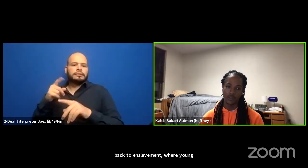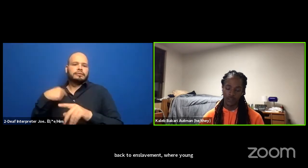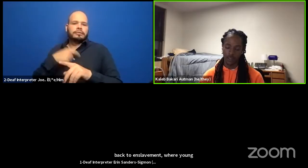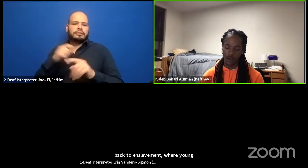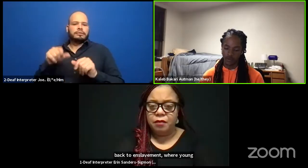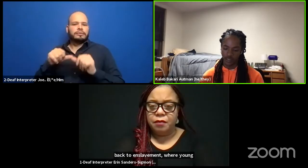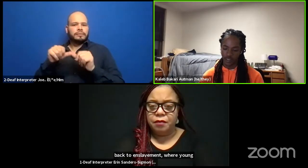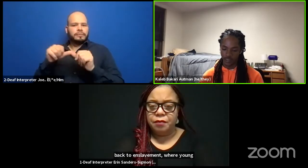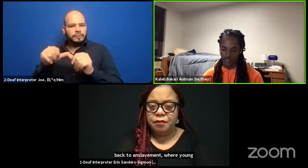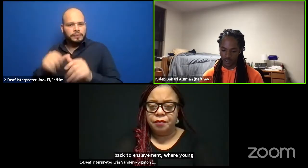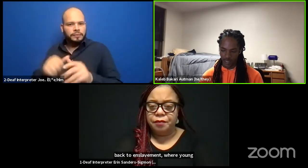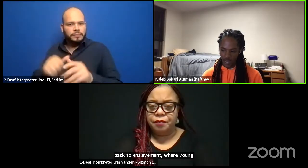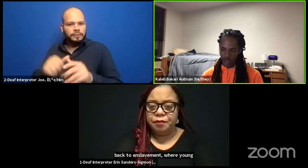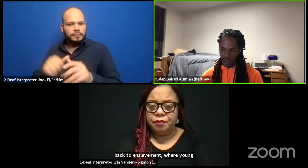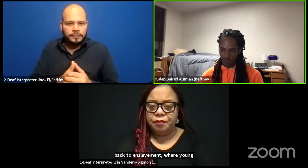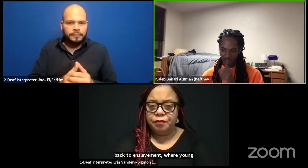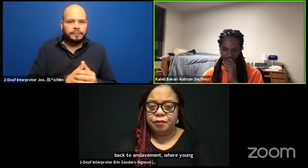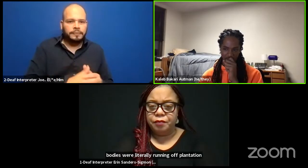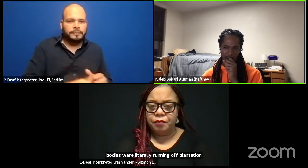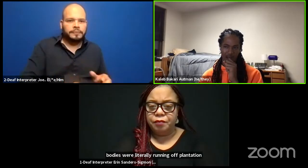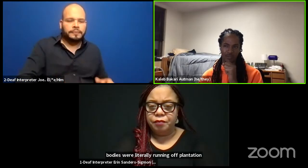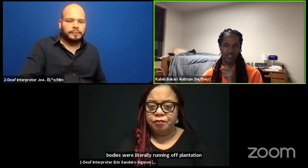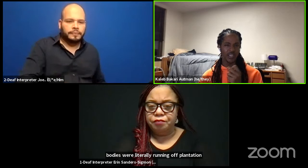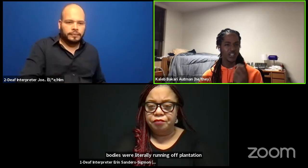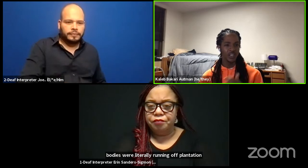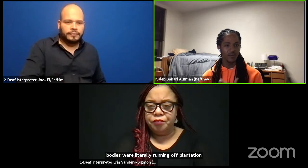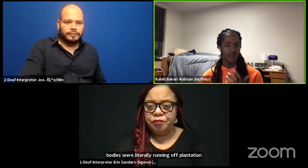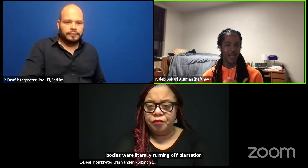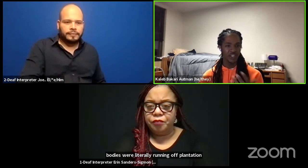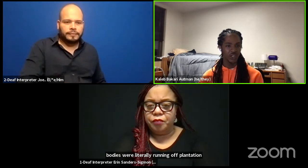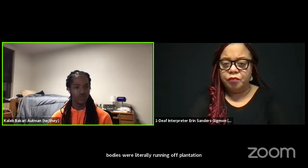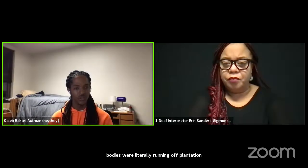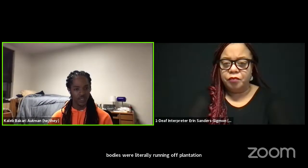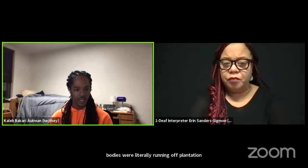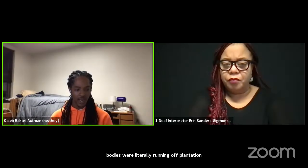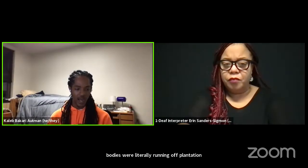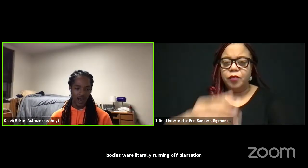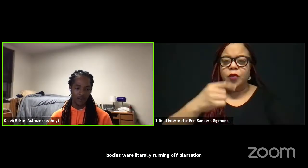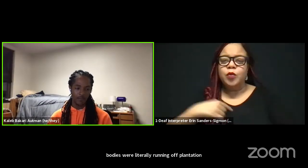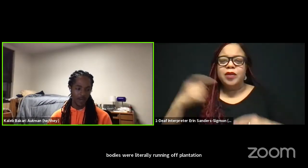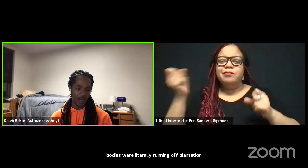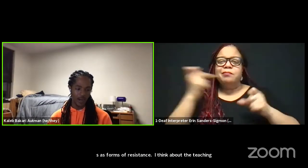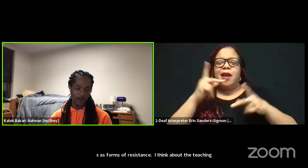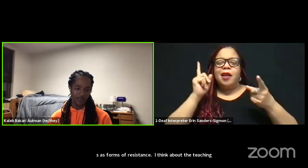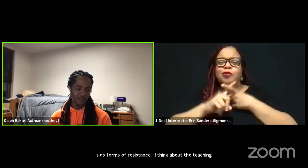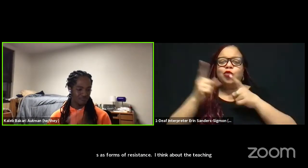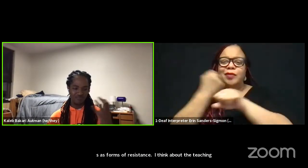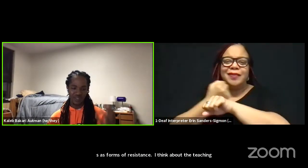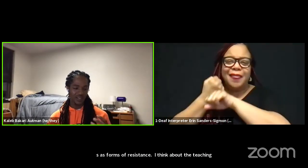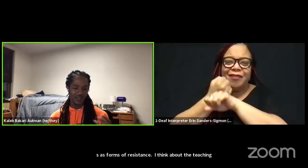as forms of resistance. I think about the teaching of Black children,